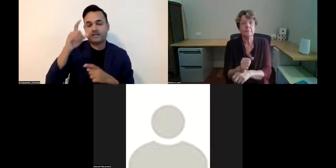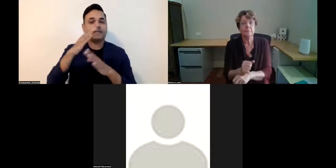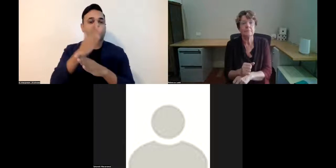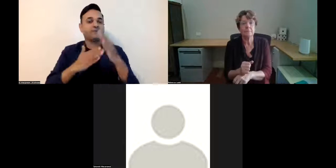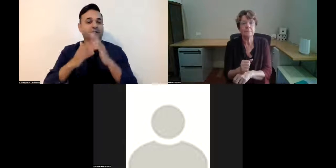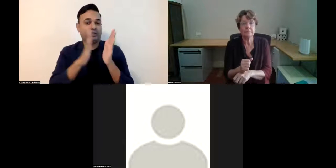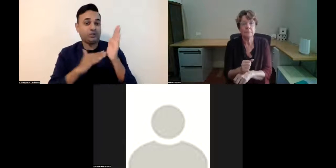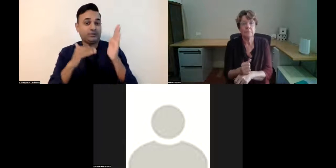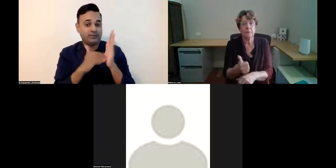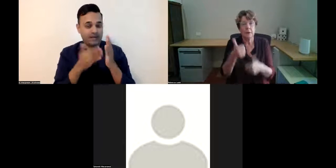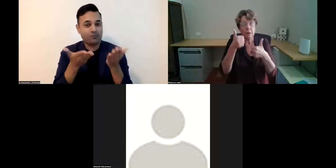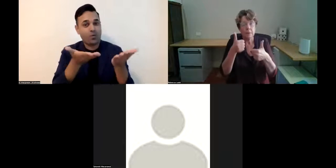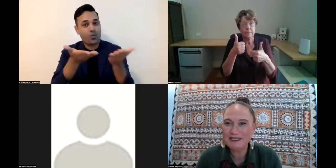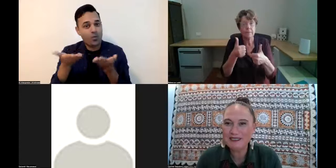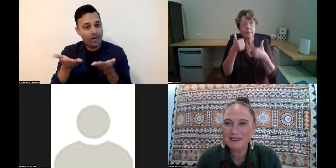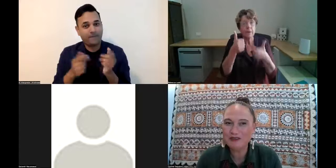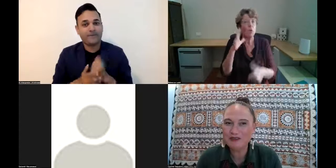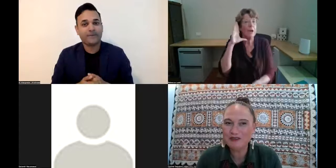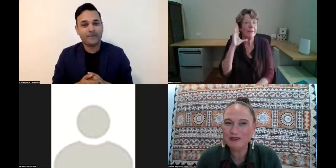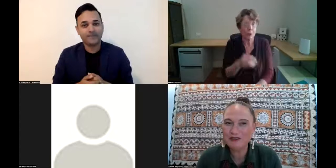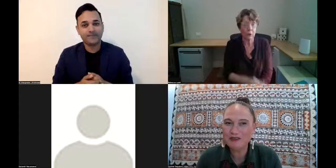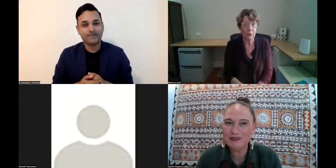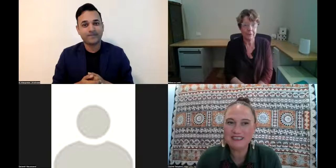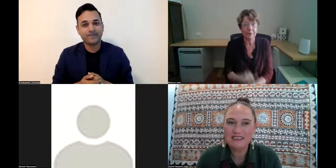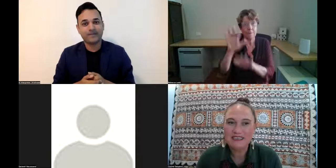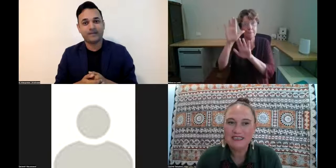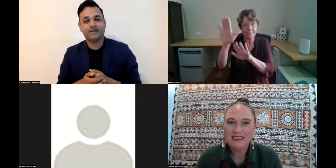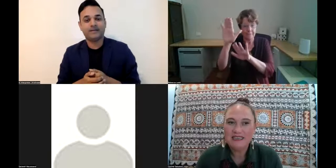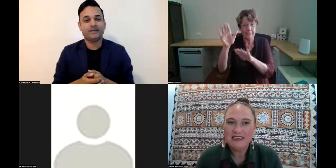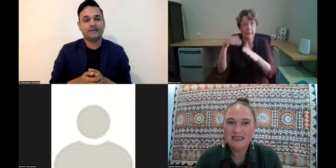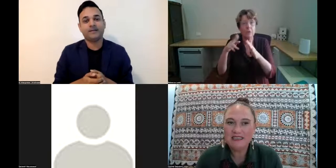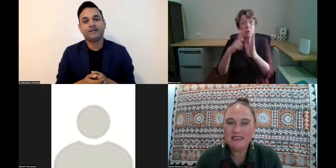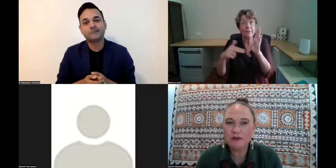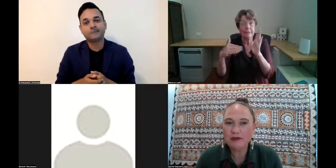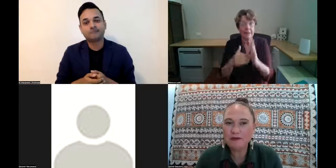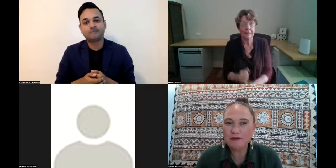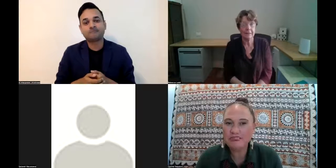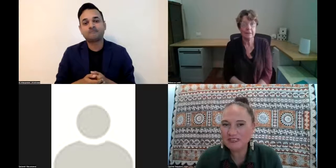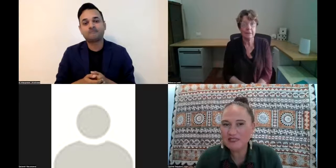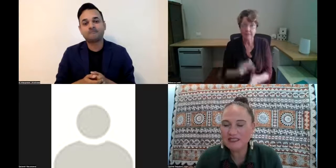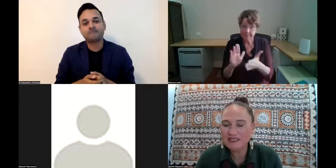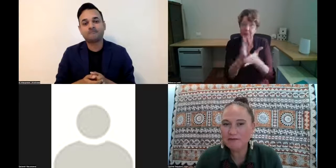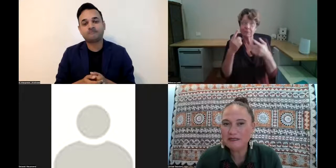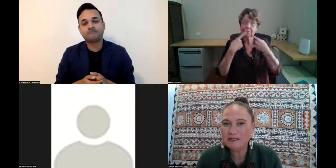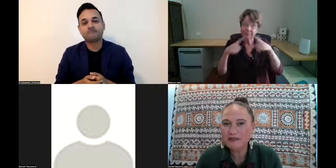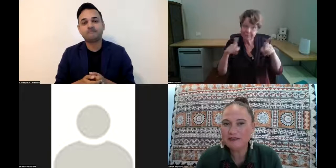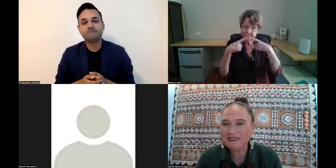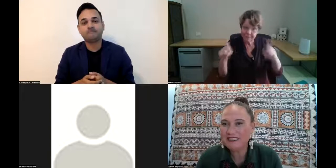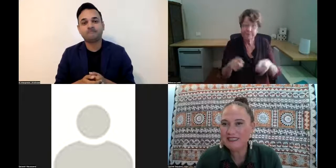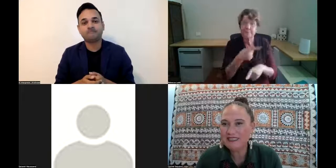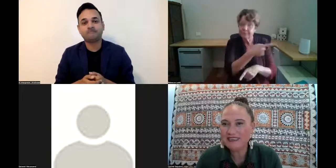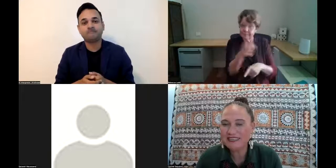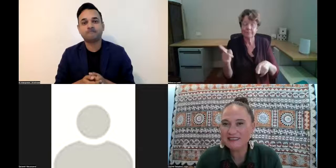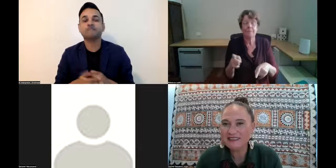Good afternoon and warm greetings from Aotearoa, New Zealand. It is with great pleasure that I address the Pacific Satellite Summit